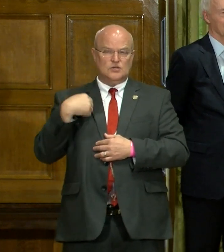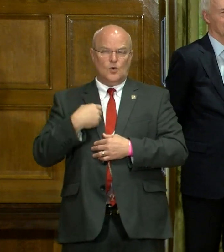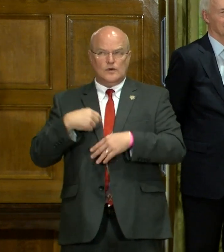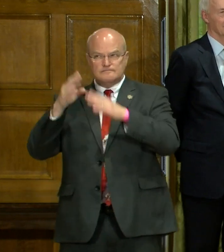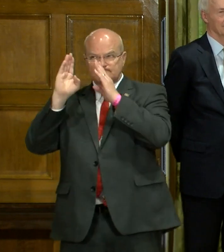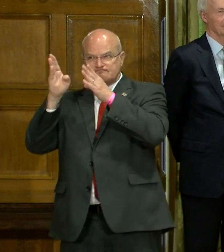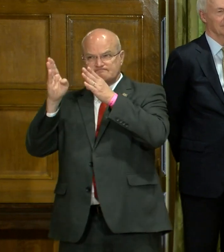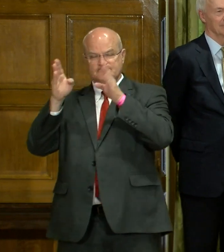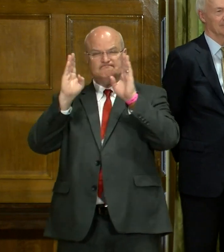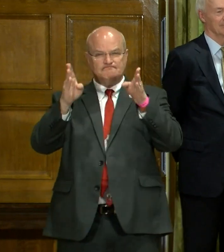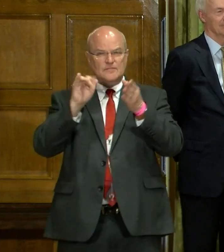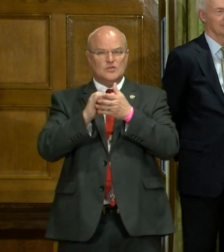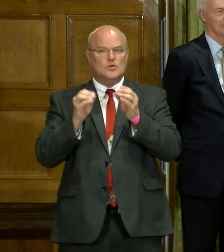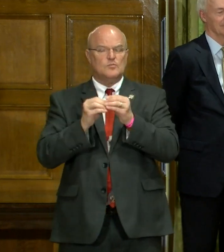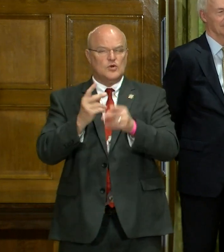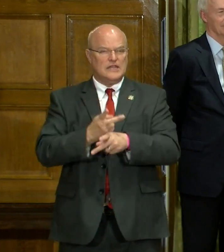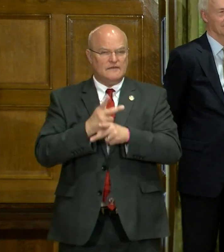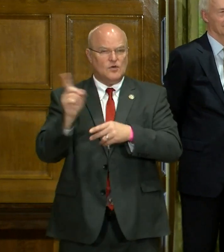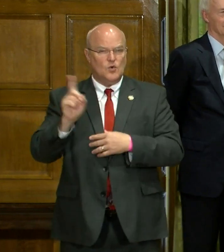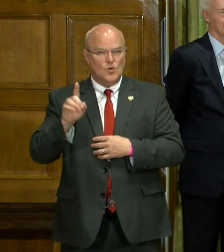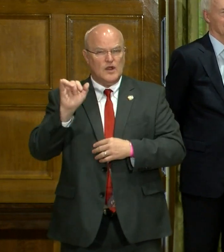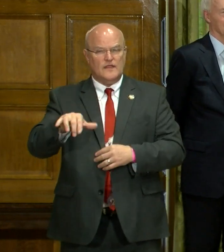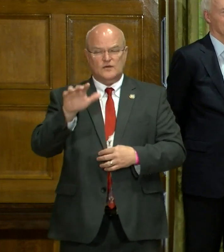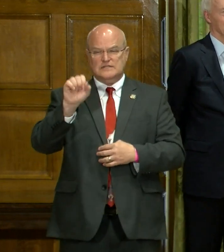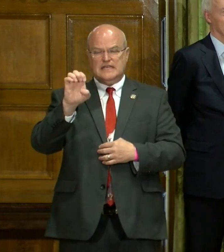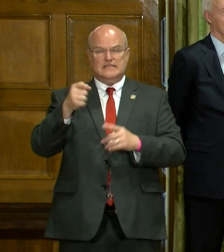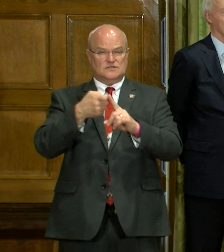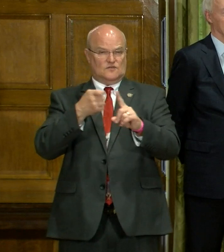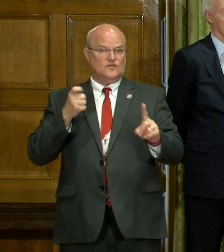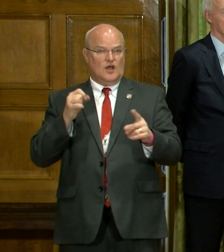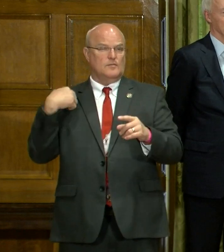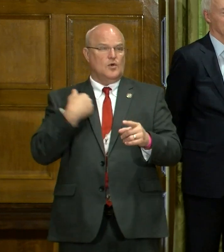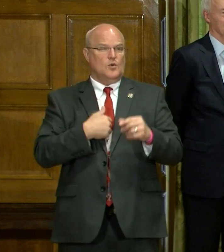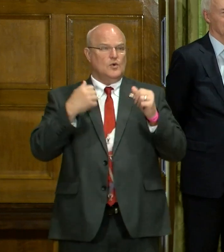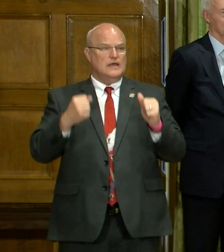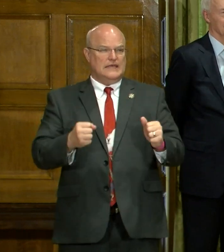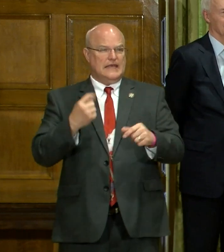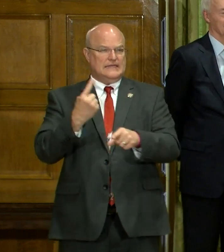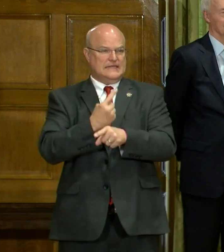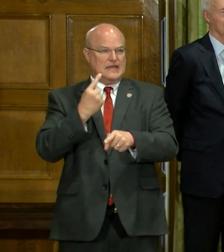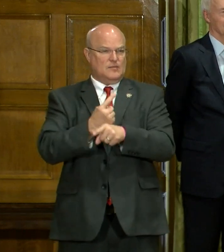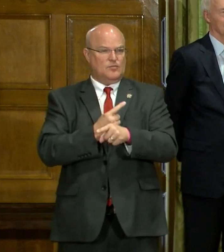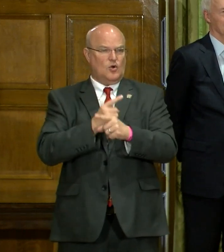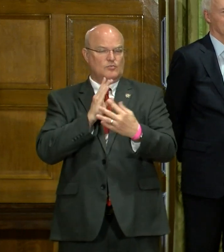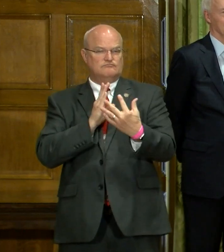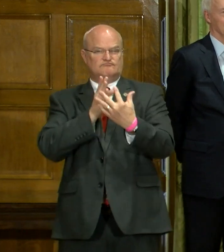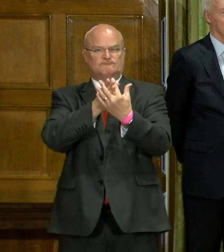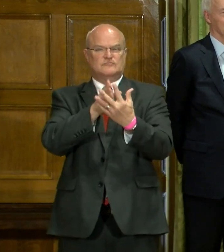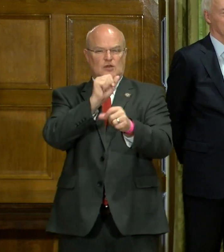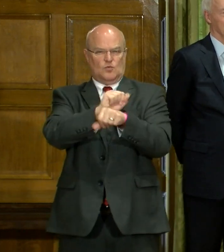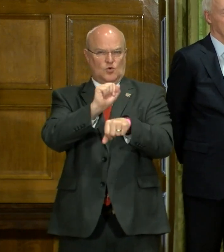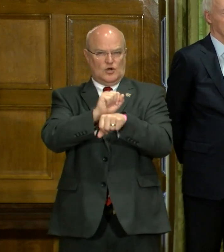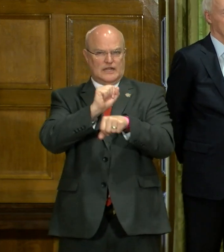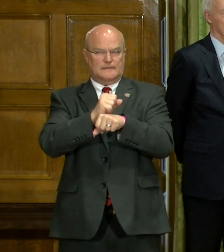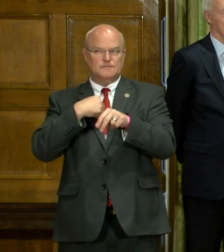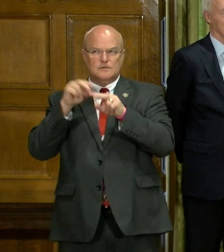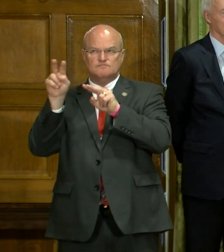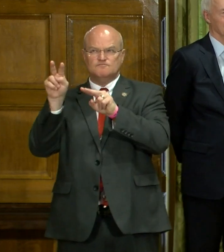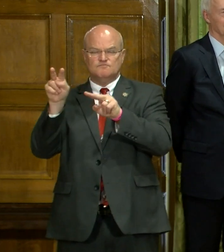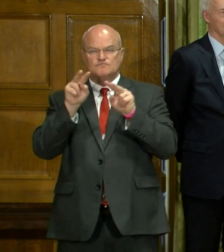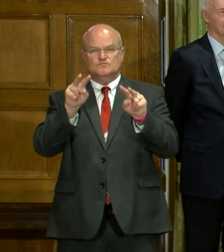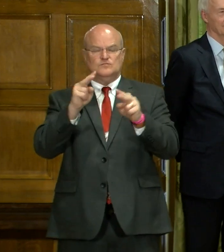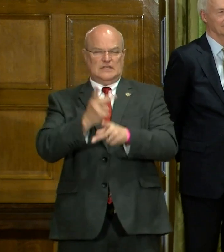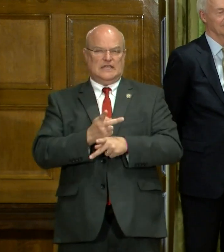particular attention there, look more carefully at where those cases are coming from so we can take appropriate interventions. And we'll be watching that very,